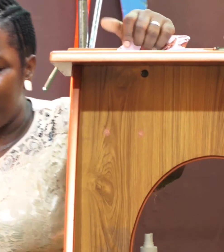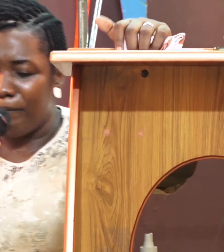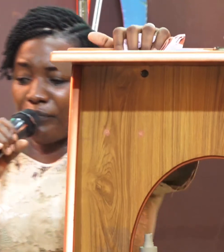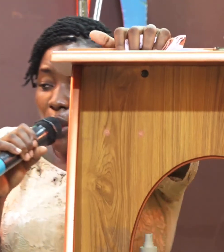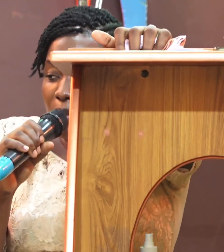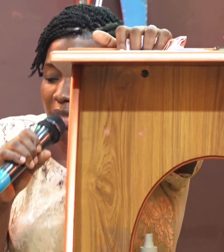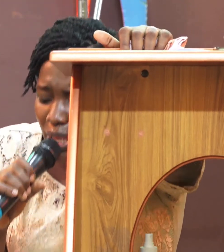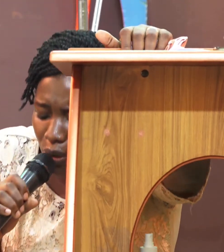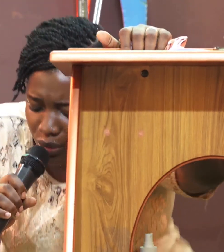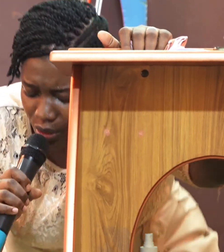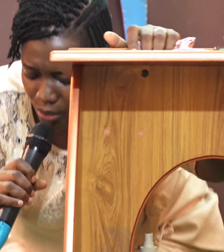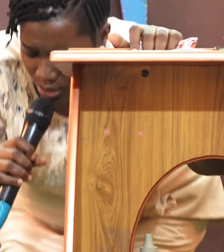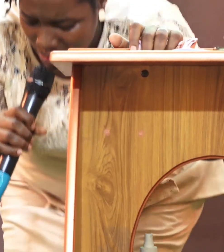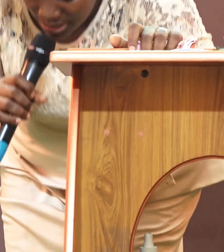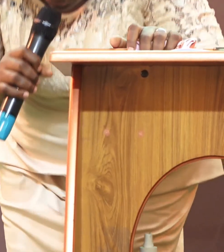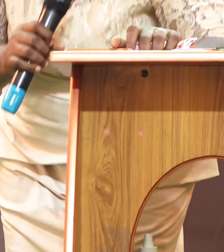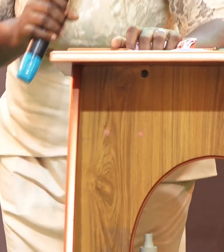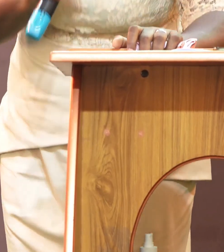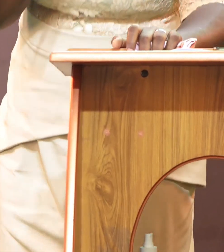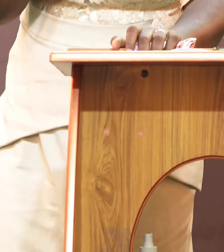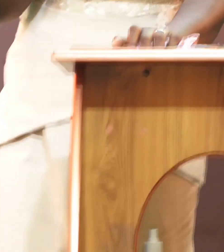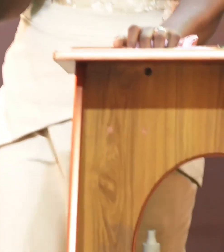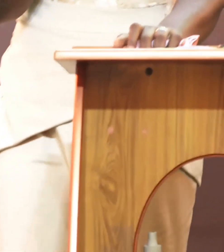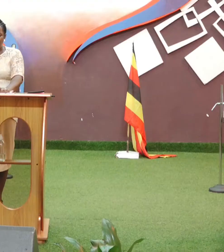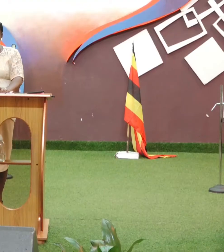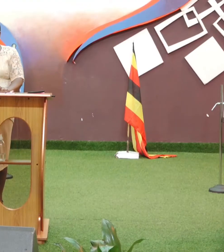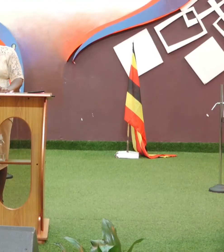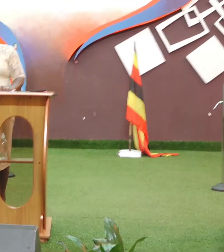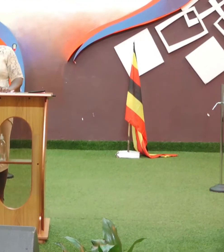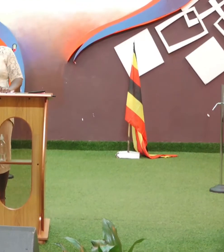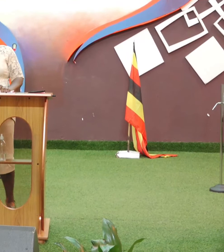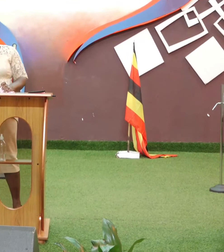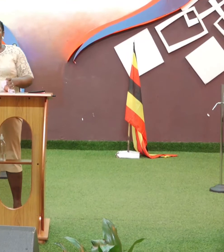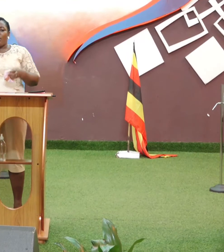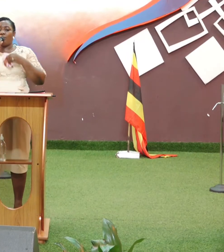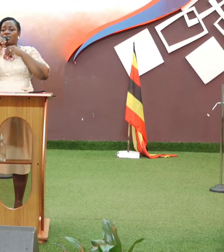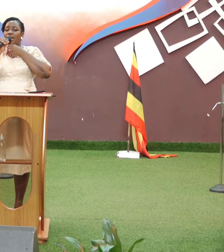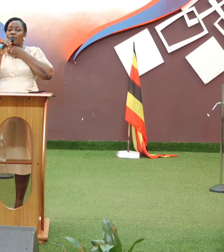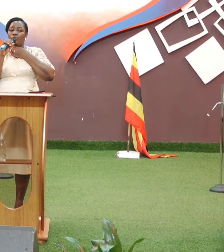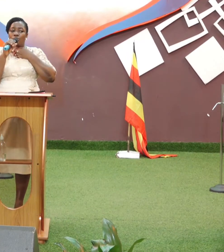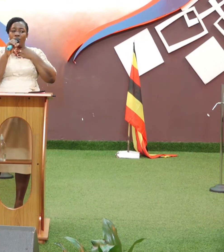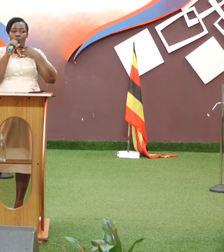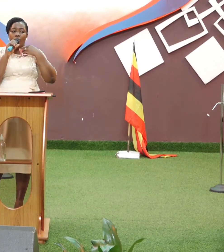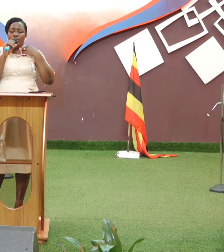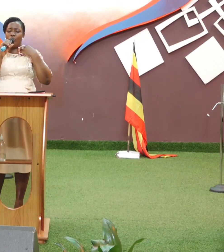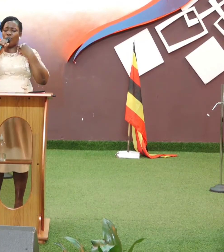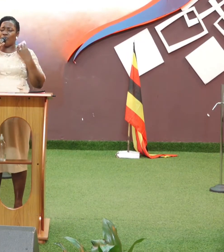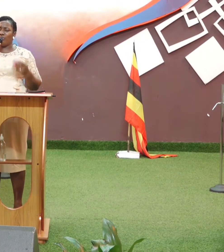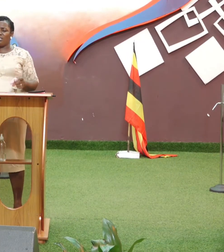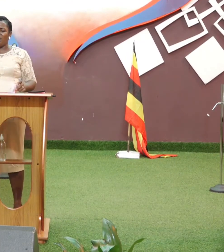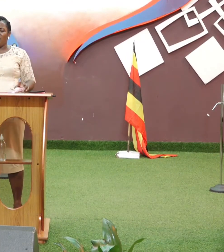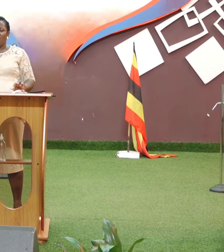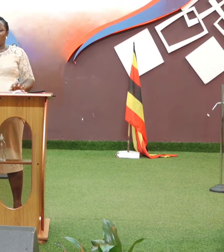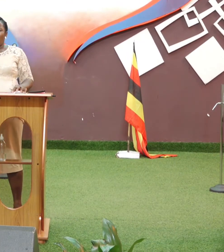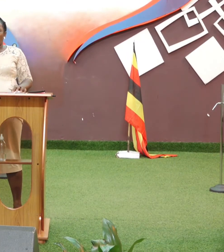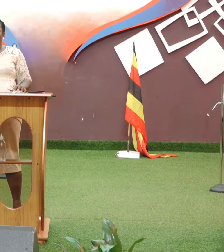taata omusaayi gwo gutulongosa ssebo omusaayi gwo gututukuza omusaayi gwo gutukolamu omulimu